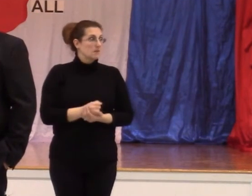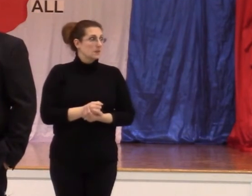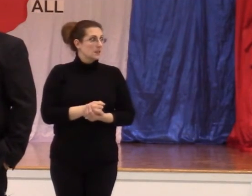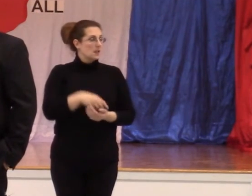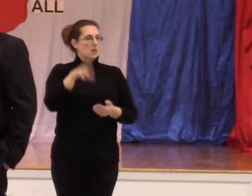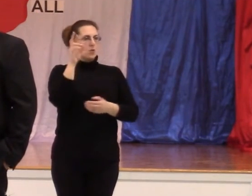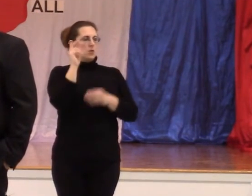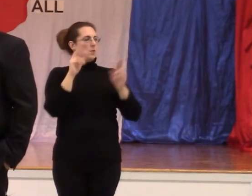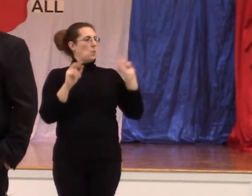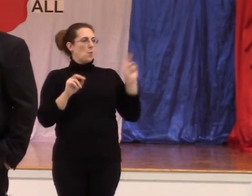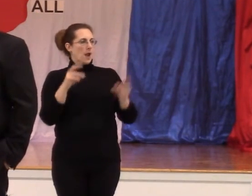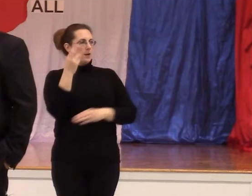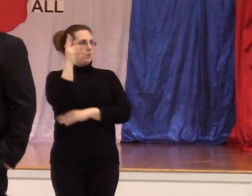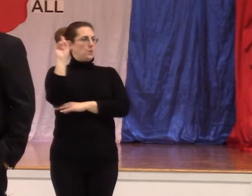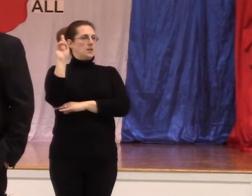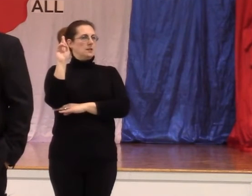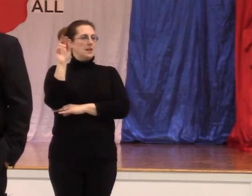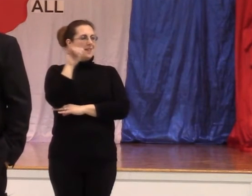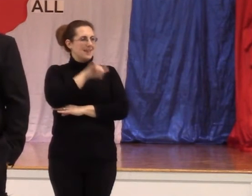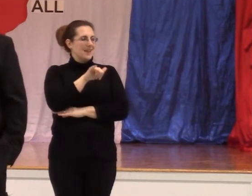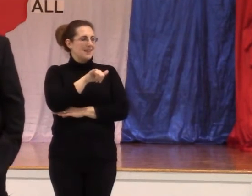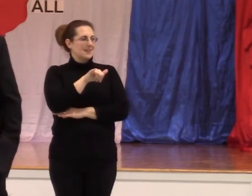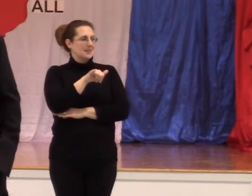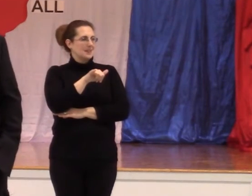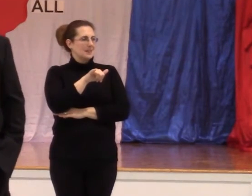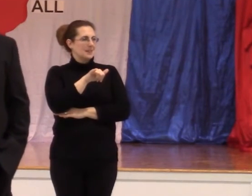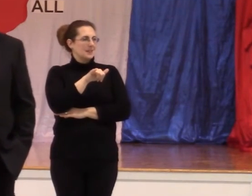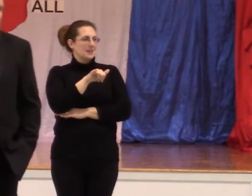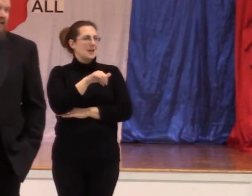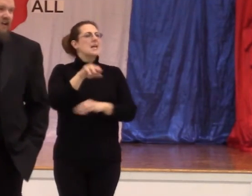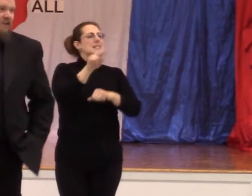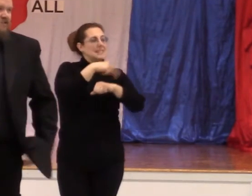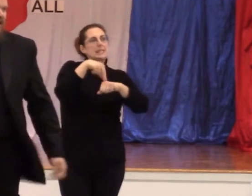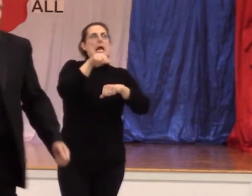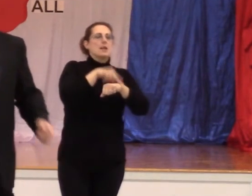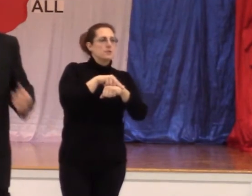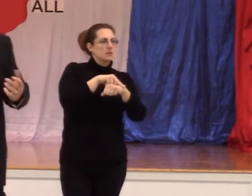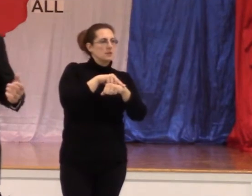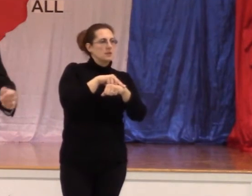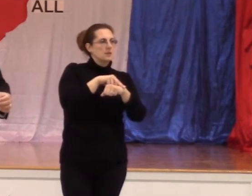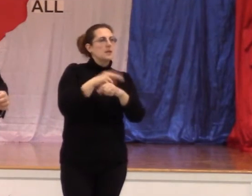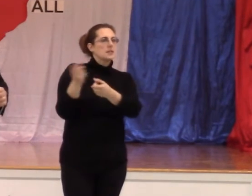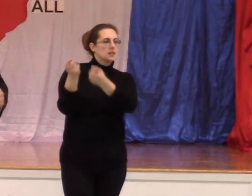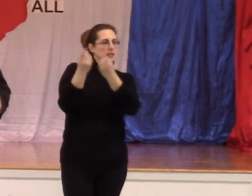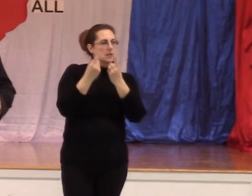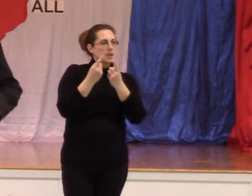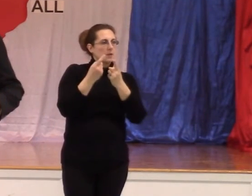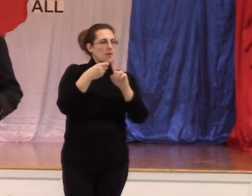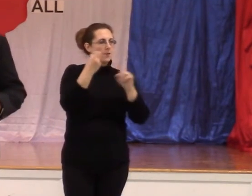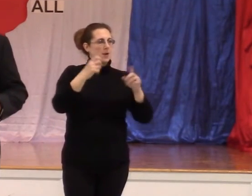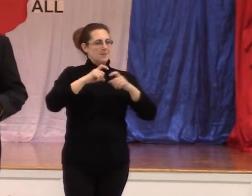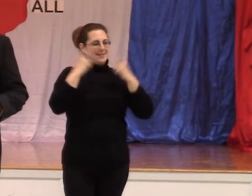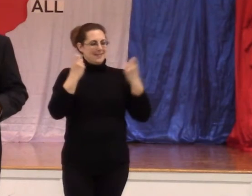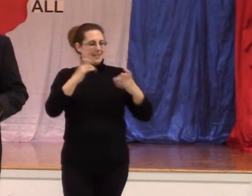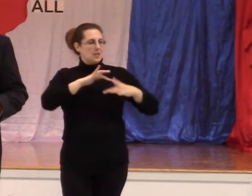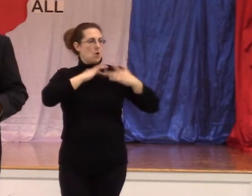You see, the radical Reformation is a Reformation that's kind of natural, and it just comes from the sinful